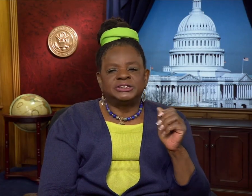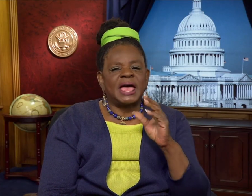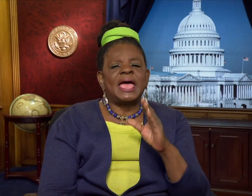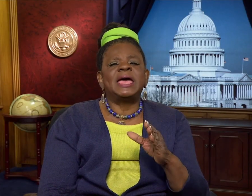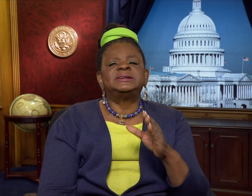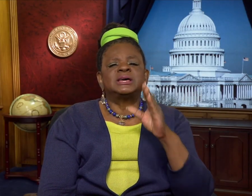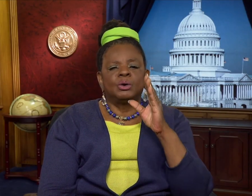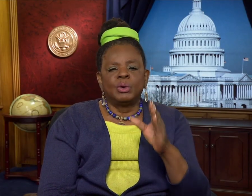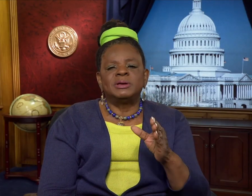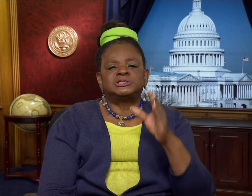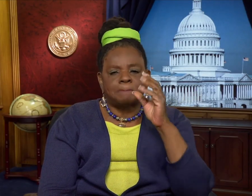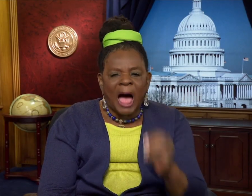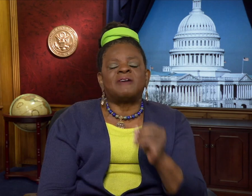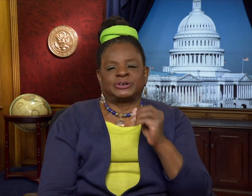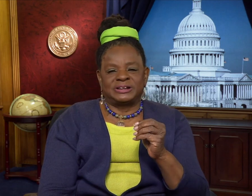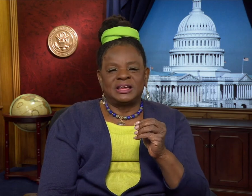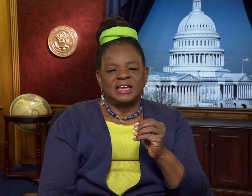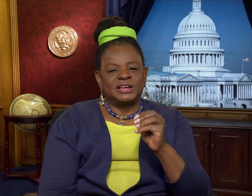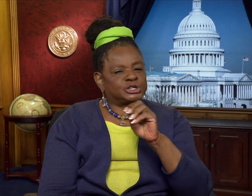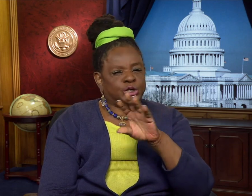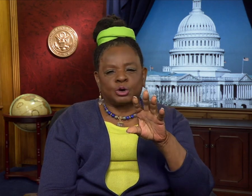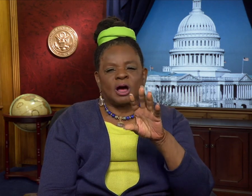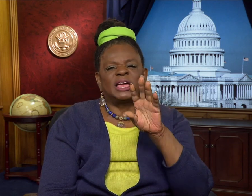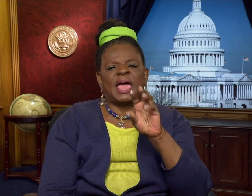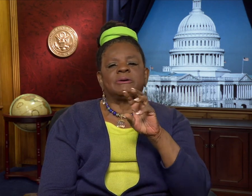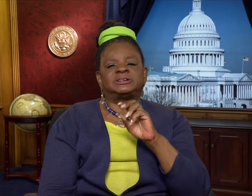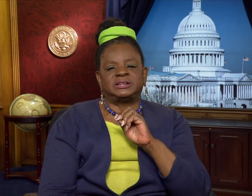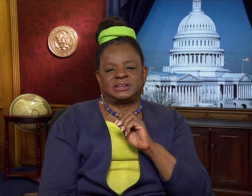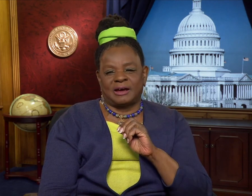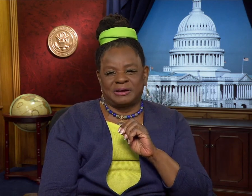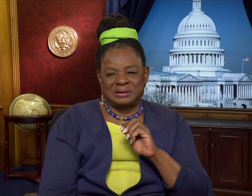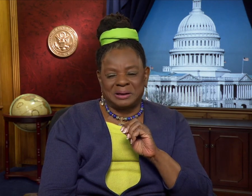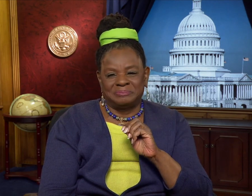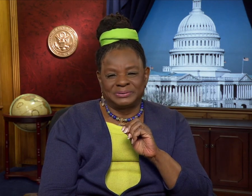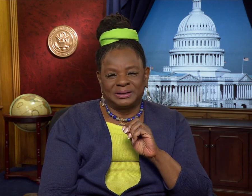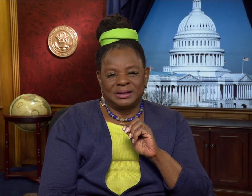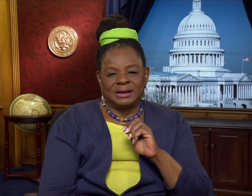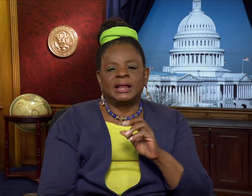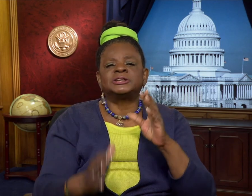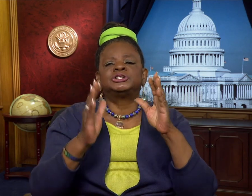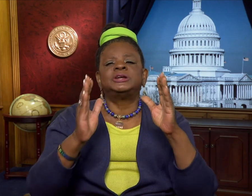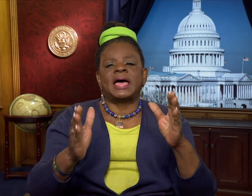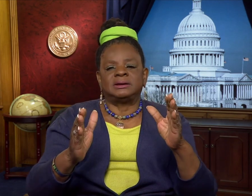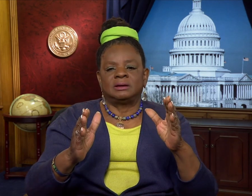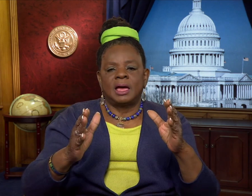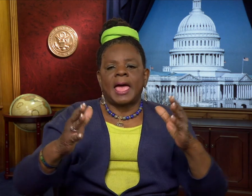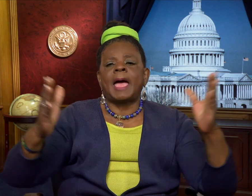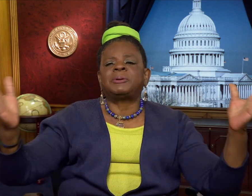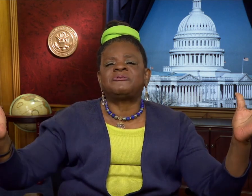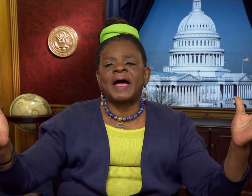fight to end women's poverty and secure a guaranteed care income. Let us